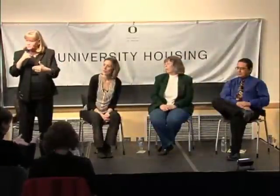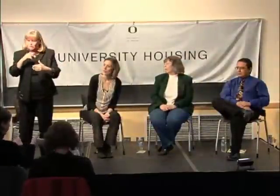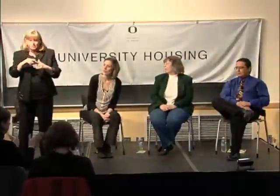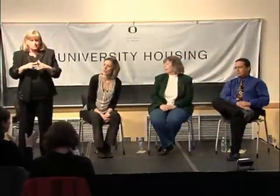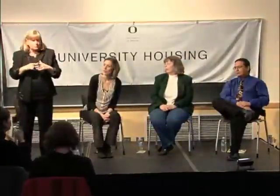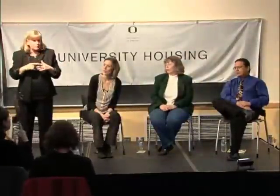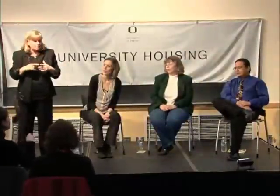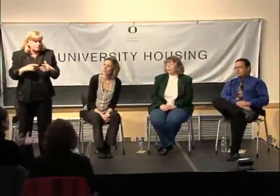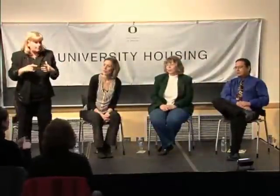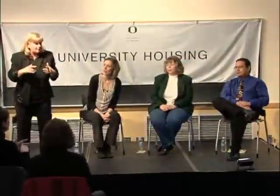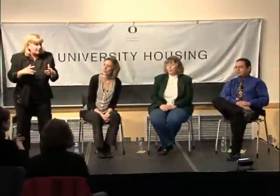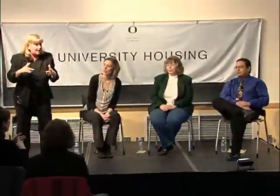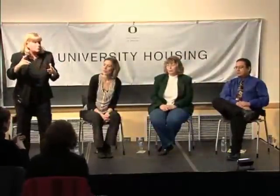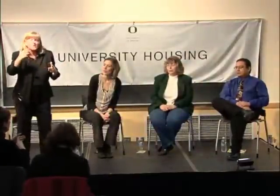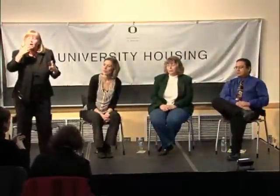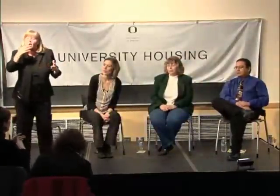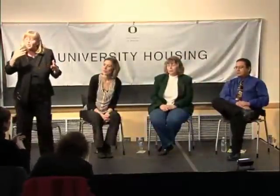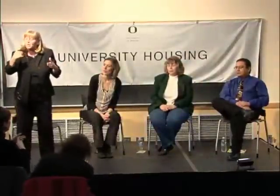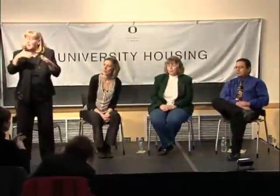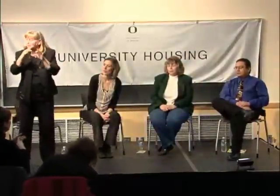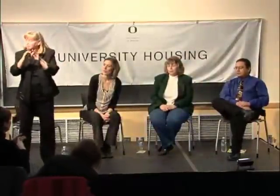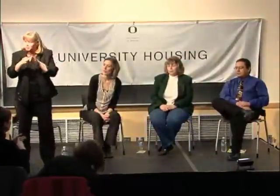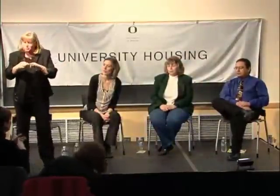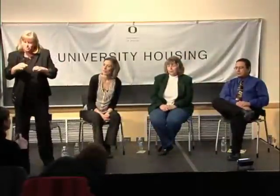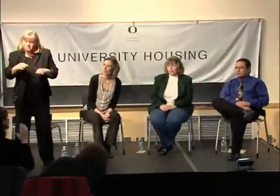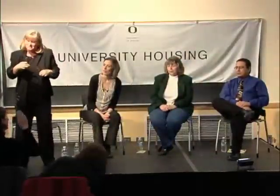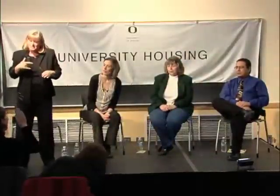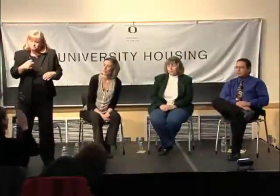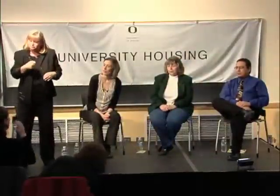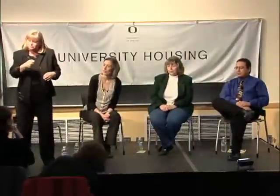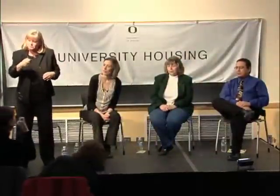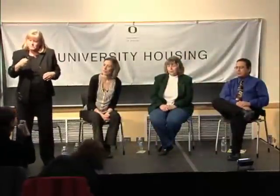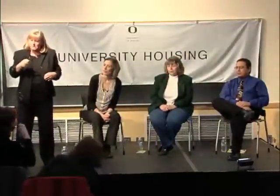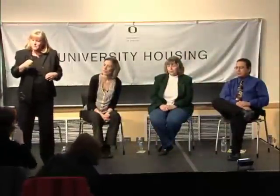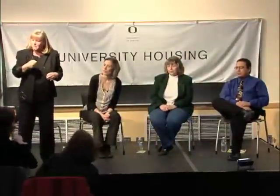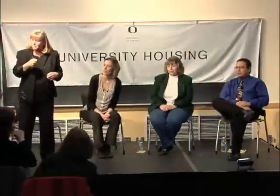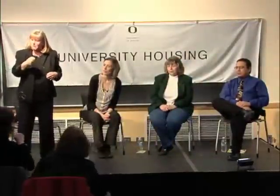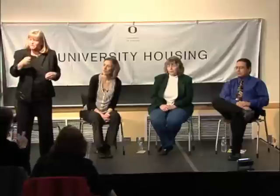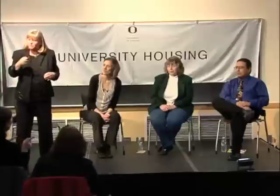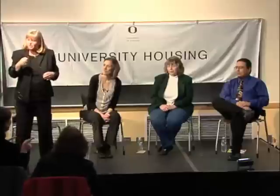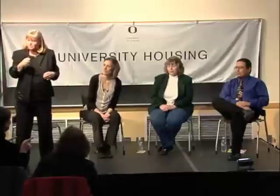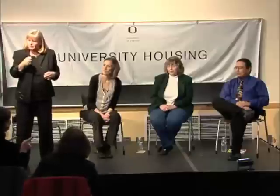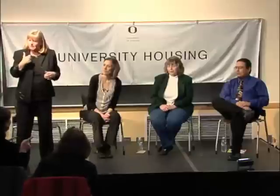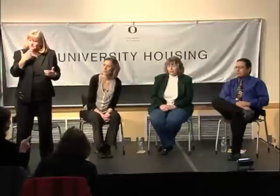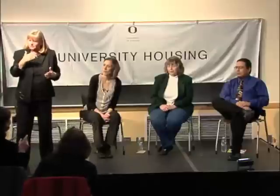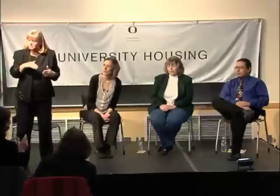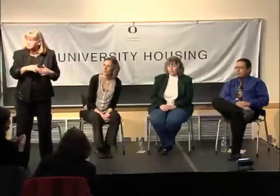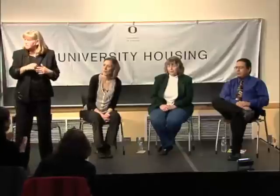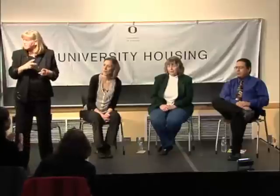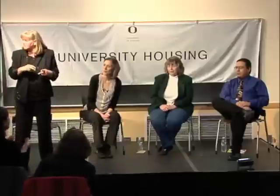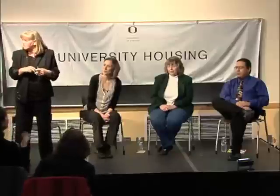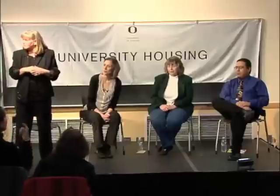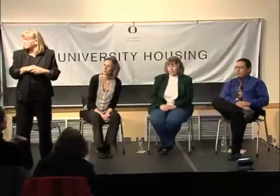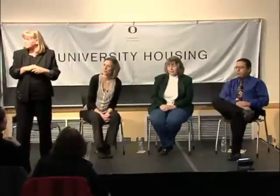started. And you can holler. We have interpreters. I may make you run around. I don't know. We'll